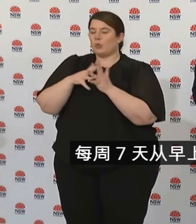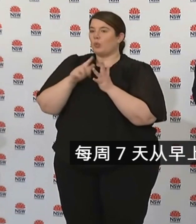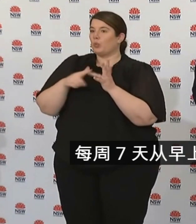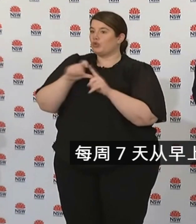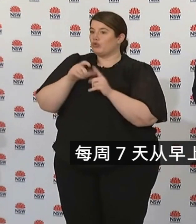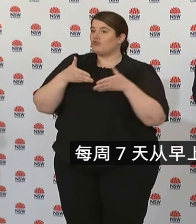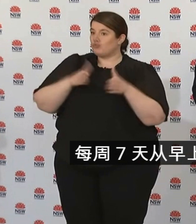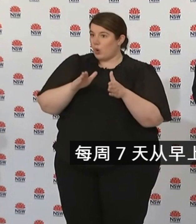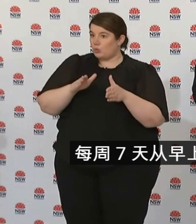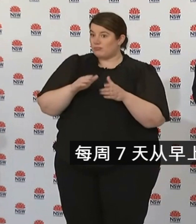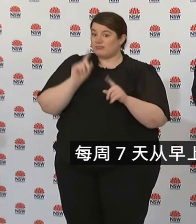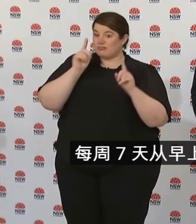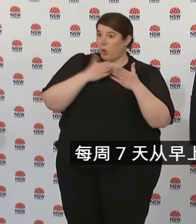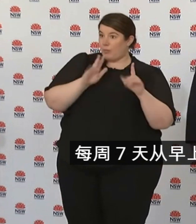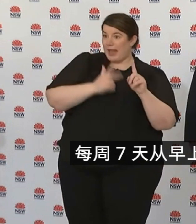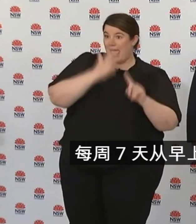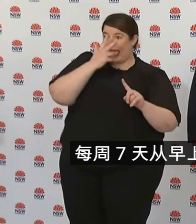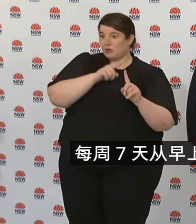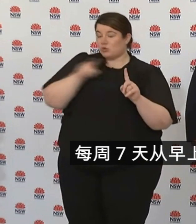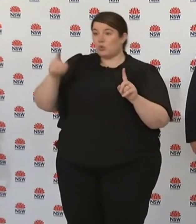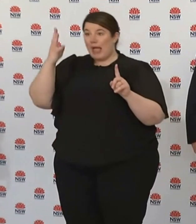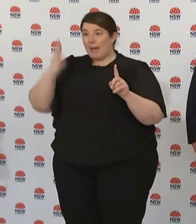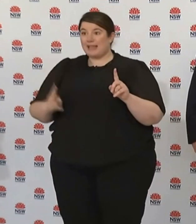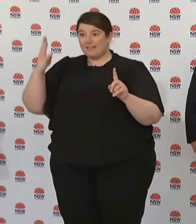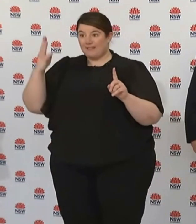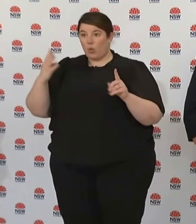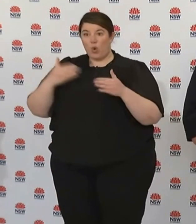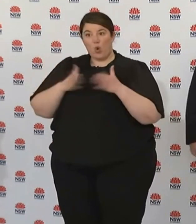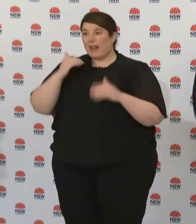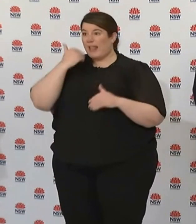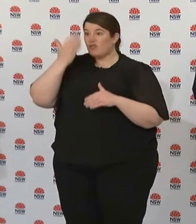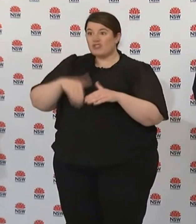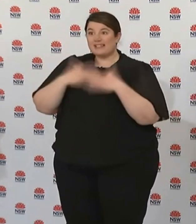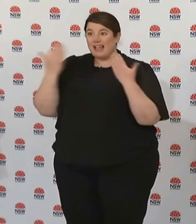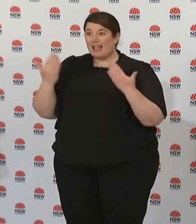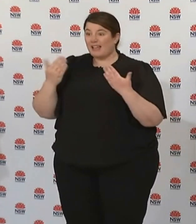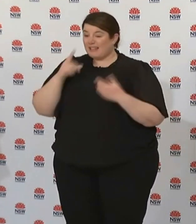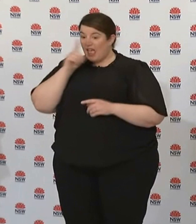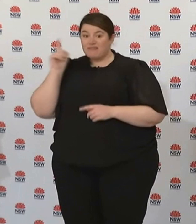days a week from 8 a.m. to 4:30, and you can just walk in. So I